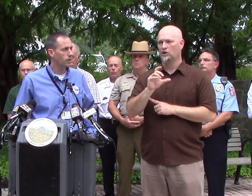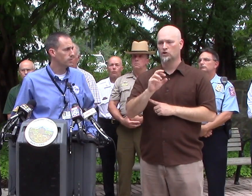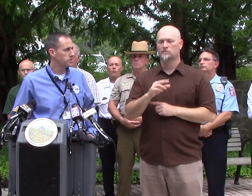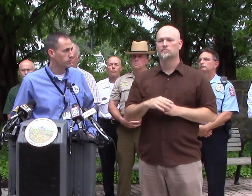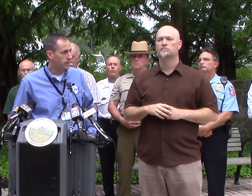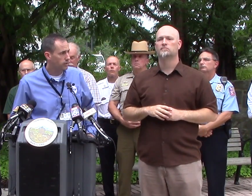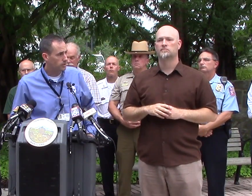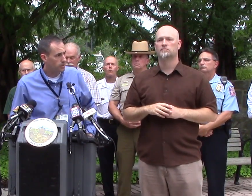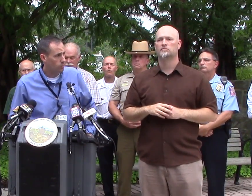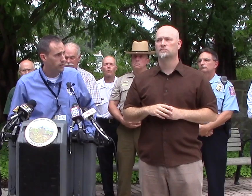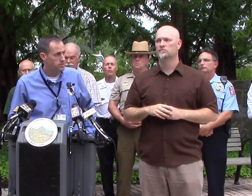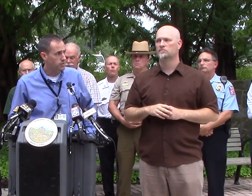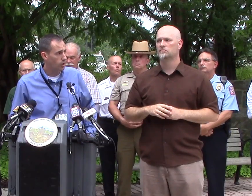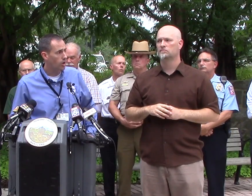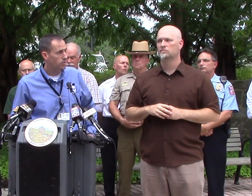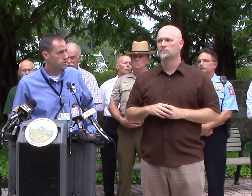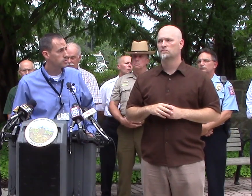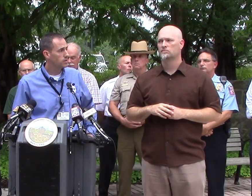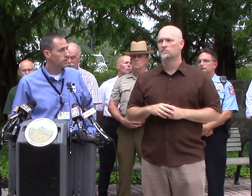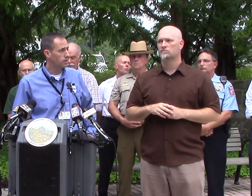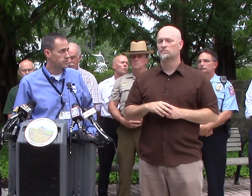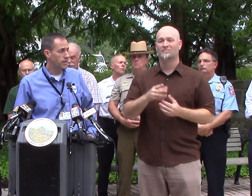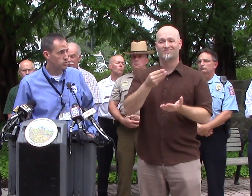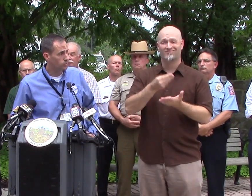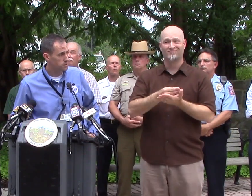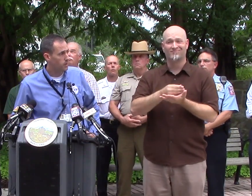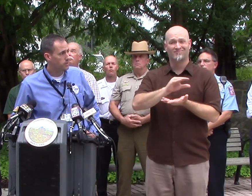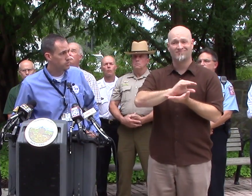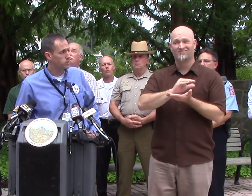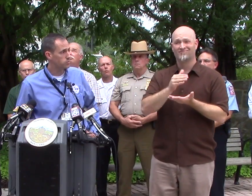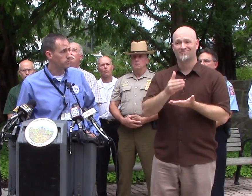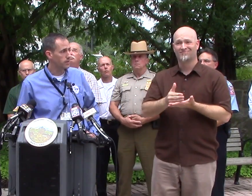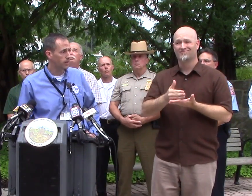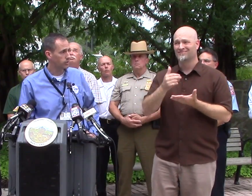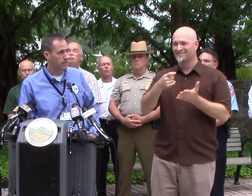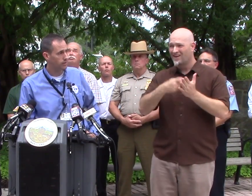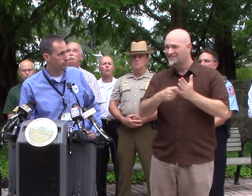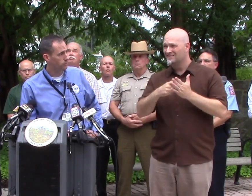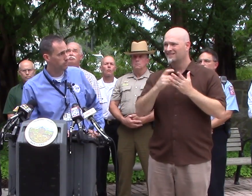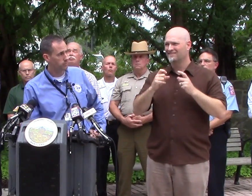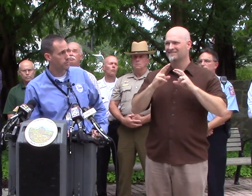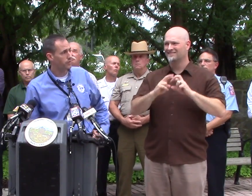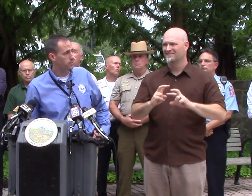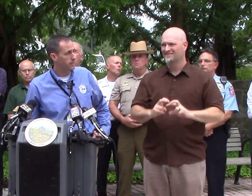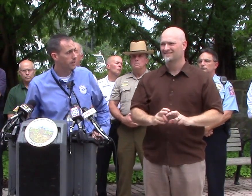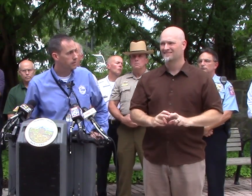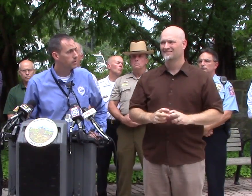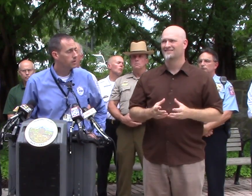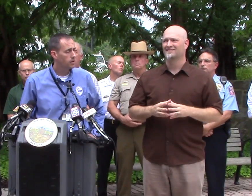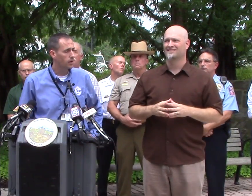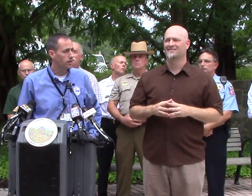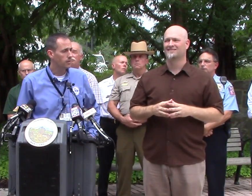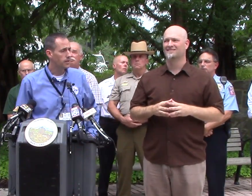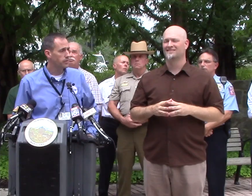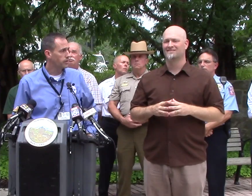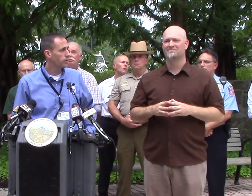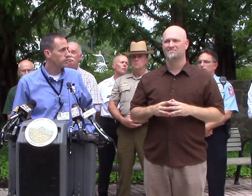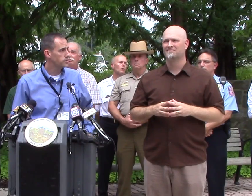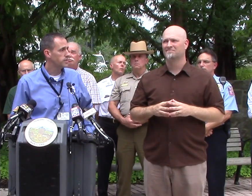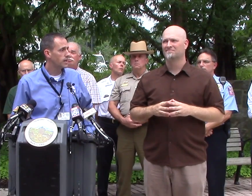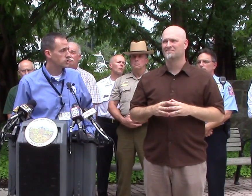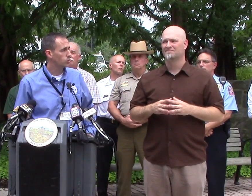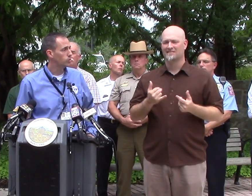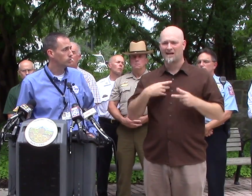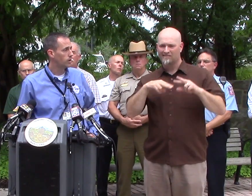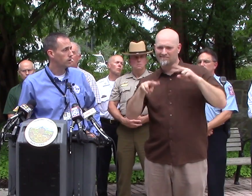there's two elements that we calculate. One is the cost to the actual response, which we've been aggregating from the very beginning. And then the other